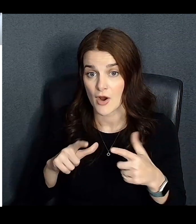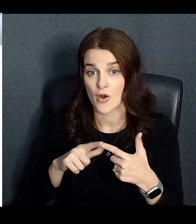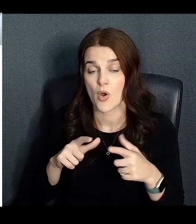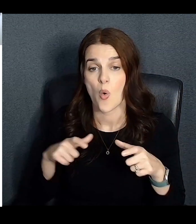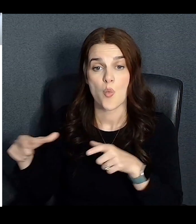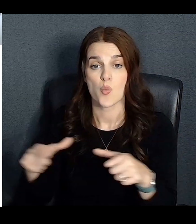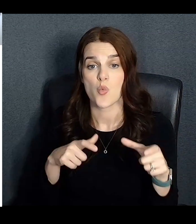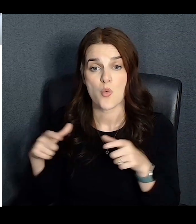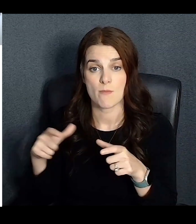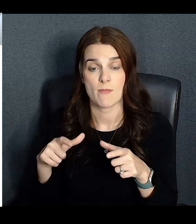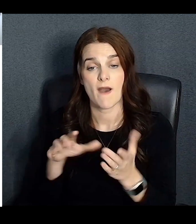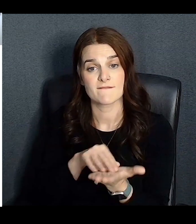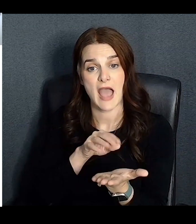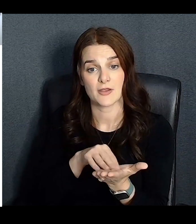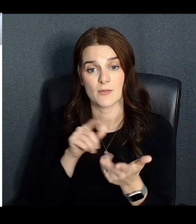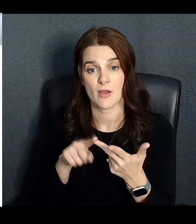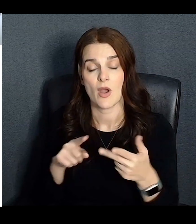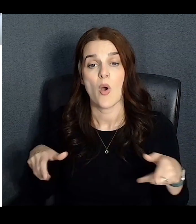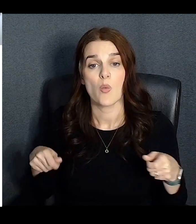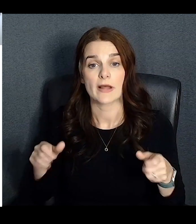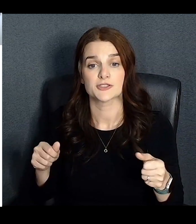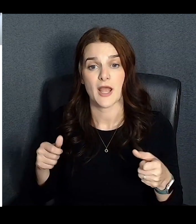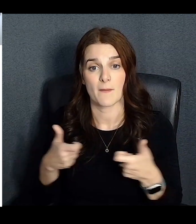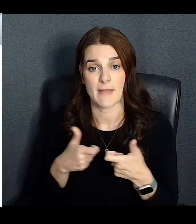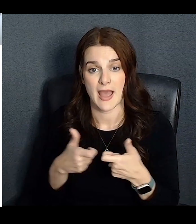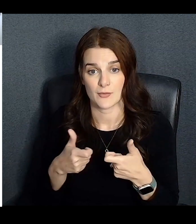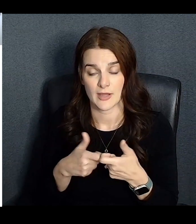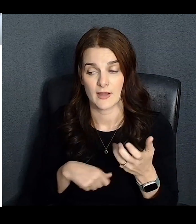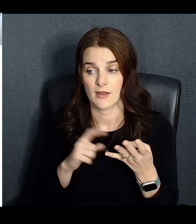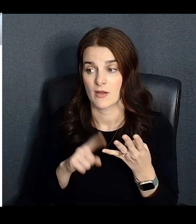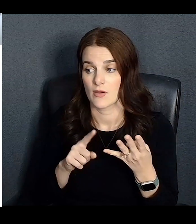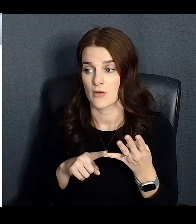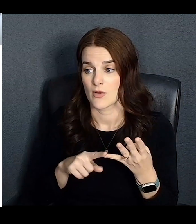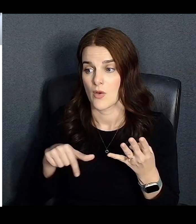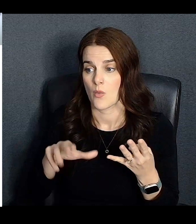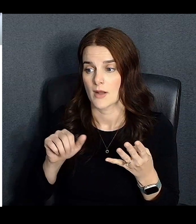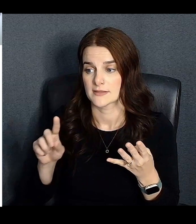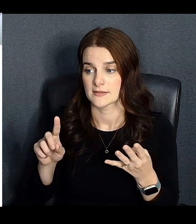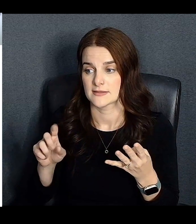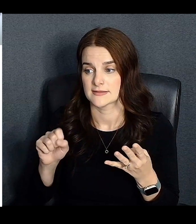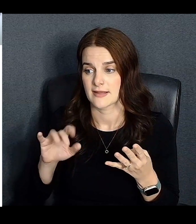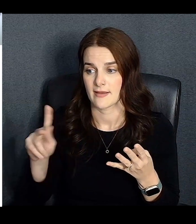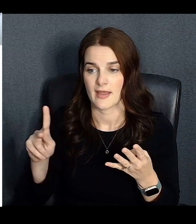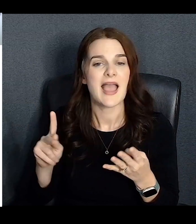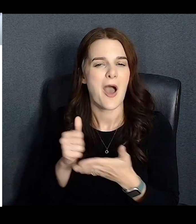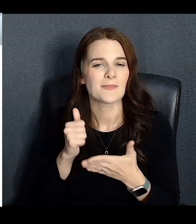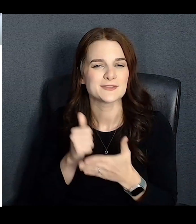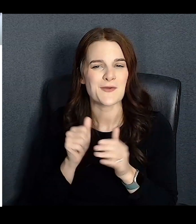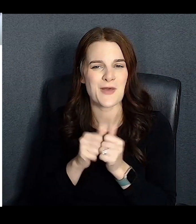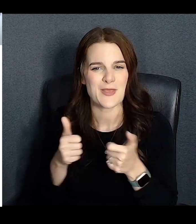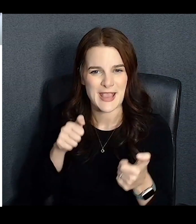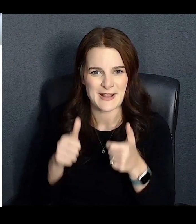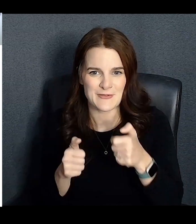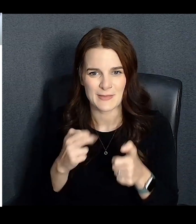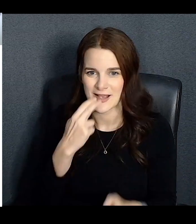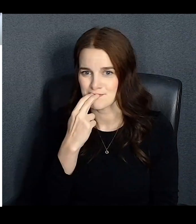a Roomba vacuum, a wheelchair battery, and a quad stick, which is a sip and puff switch to help you play video games. So